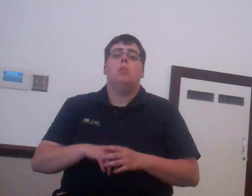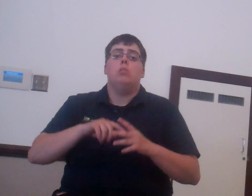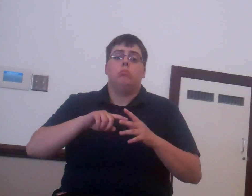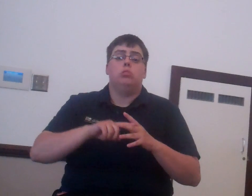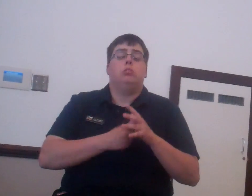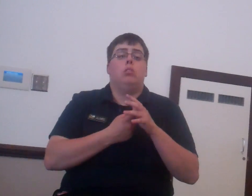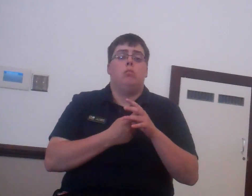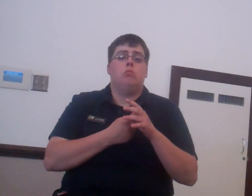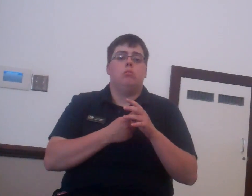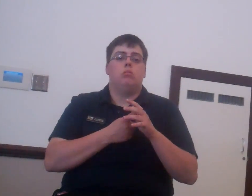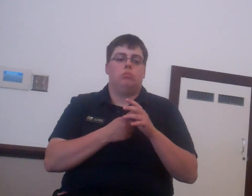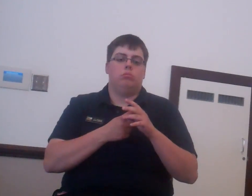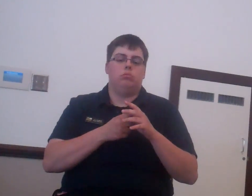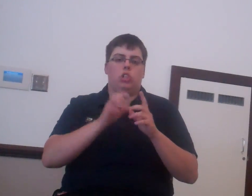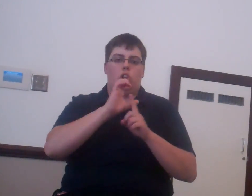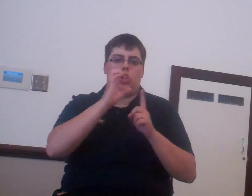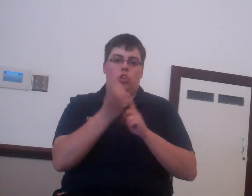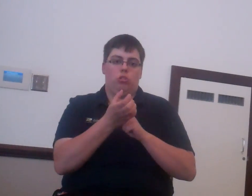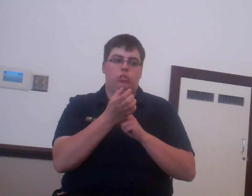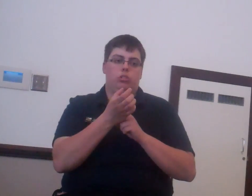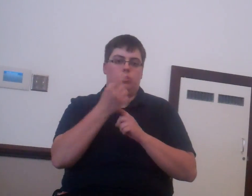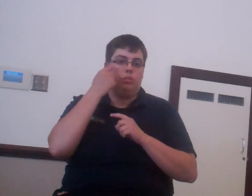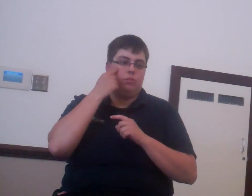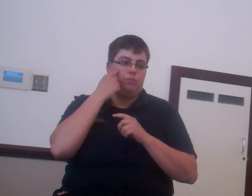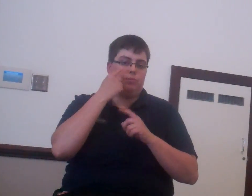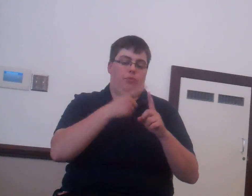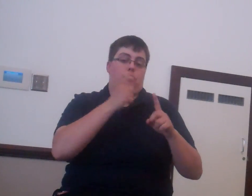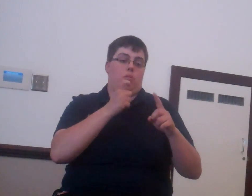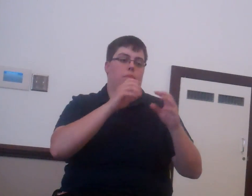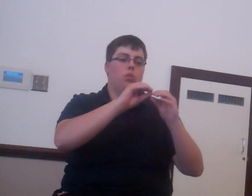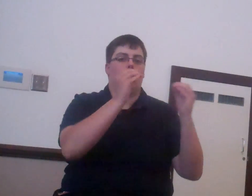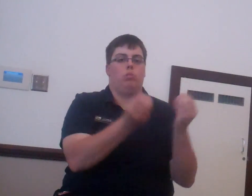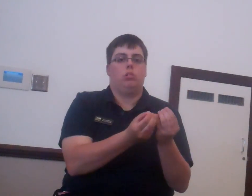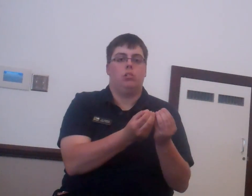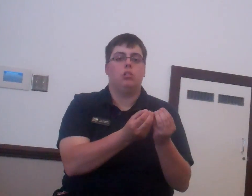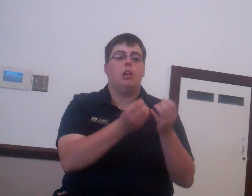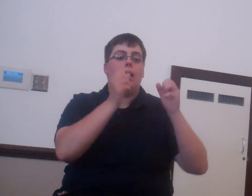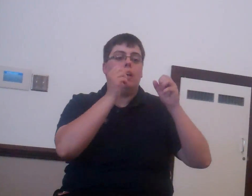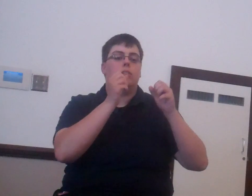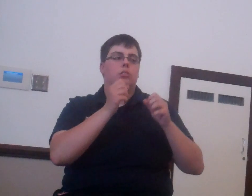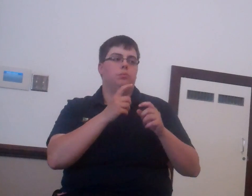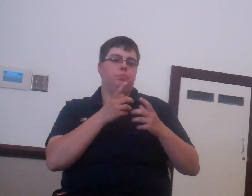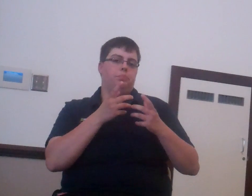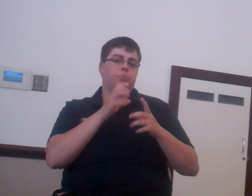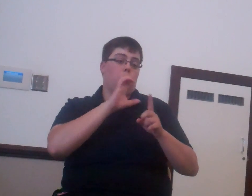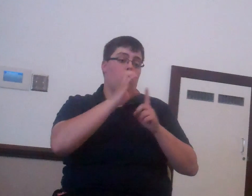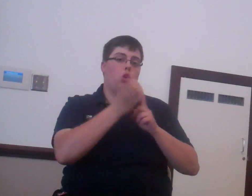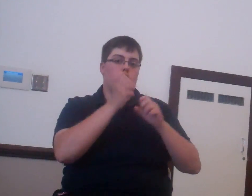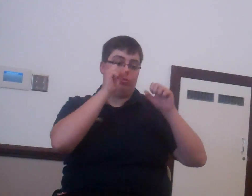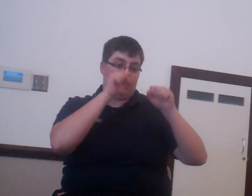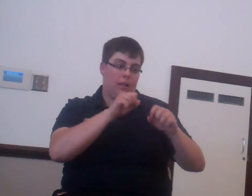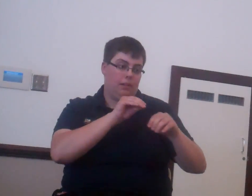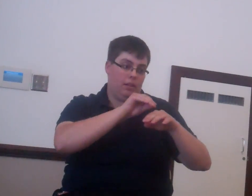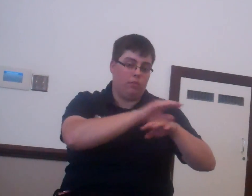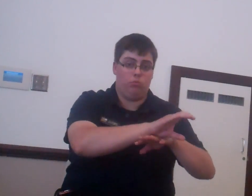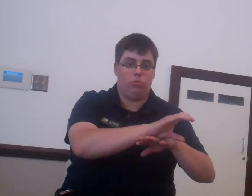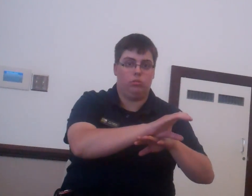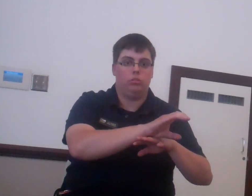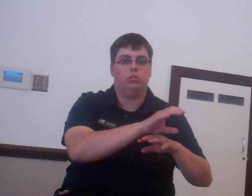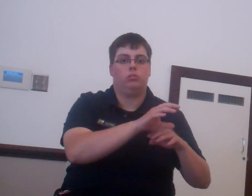the organization can have an impact on the relationships we build within our workplace. And when we say culture,